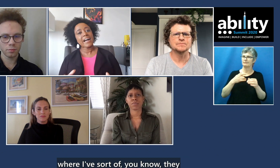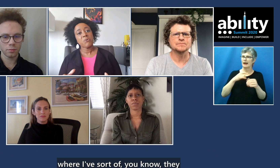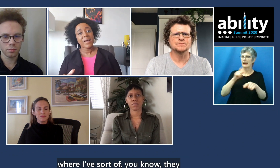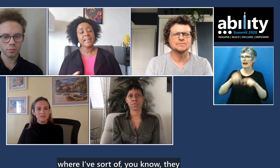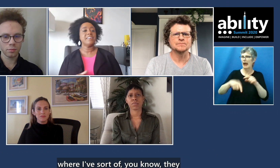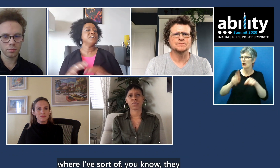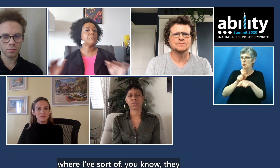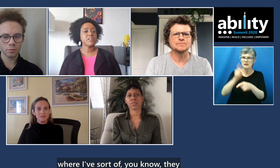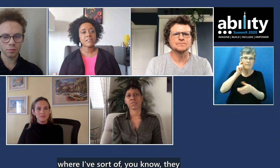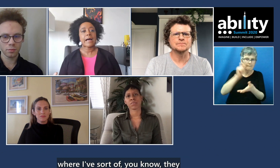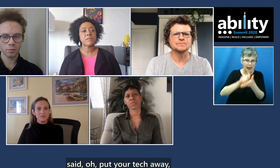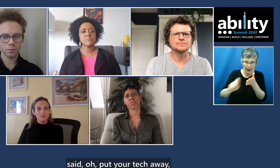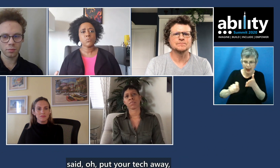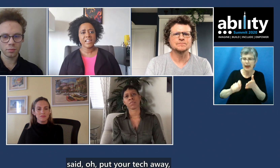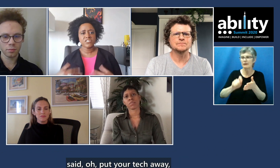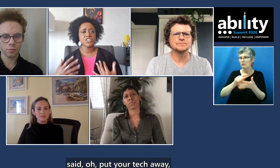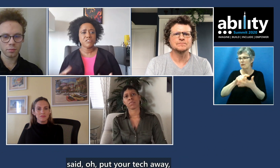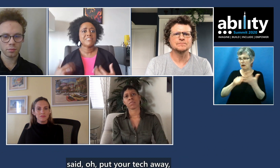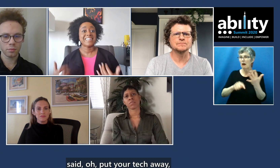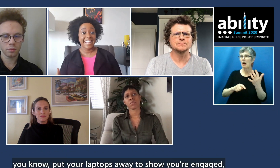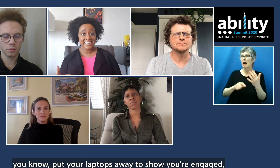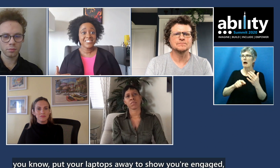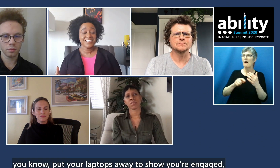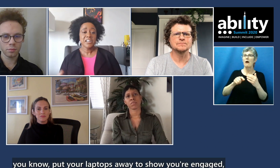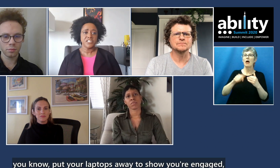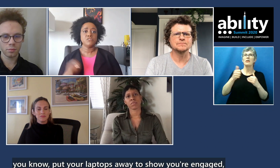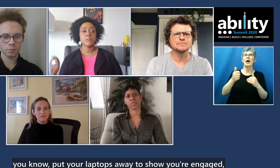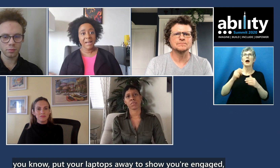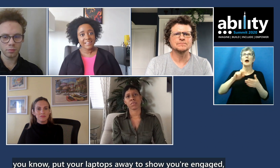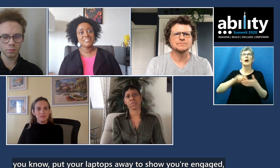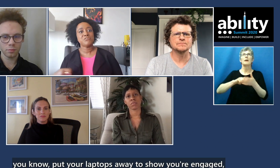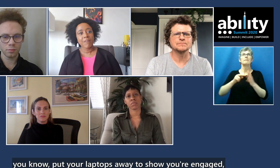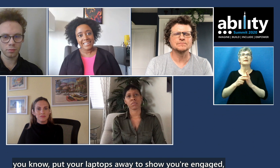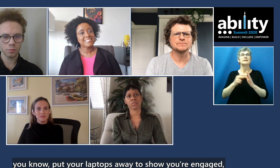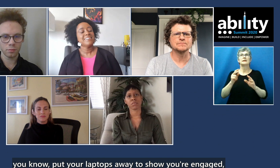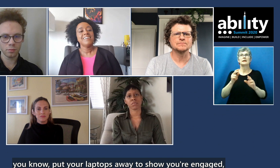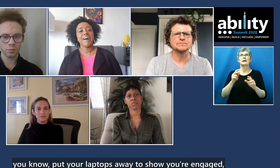oh, put your tech away, put your laptops away to show you're engaged,